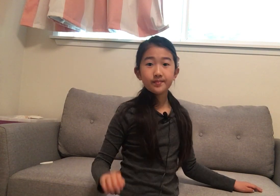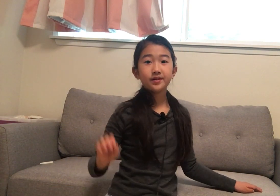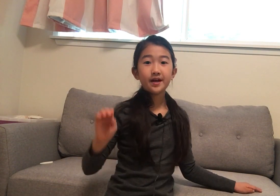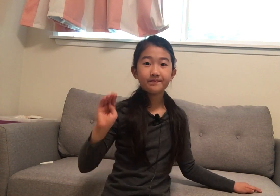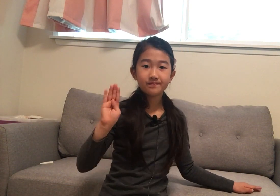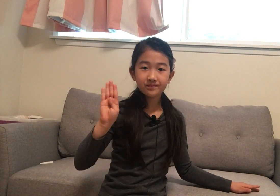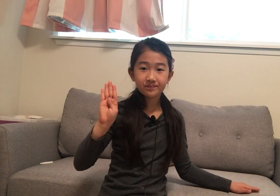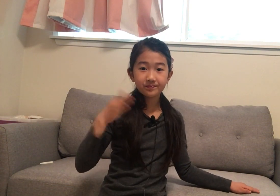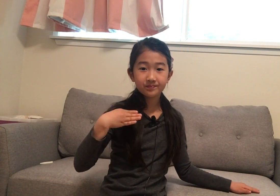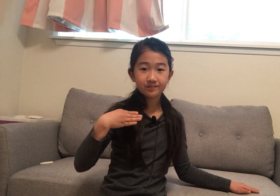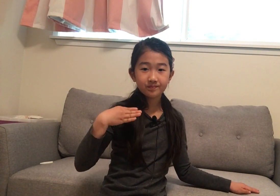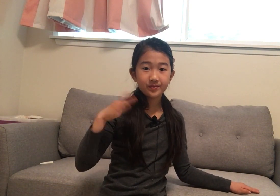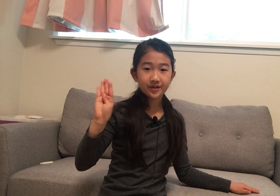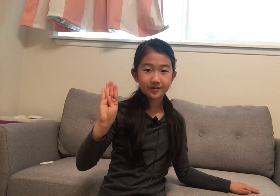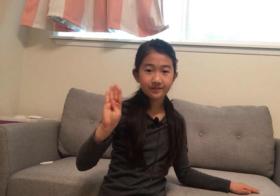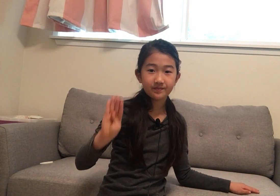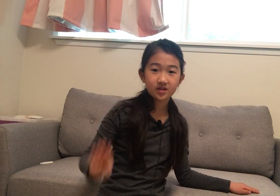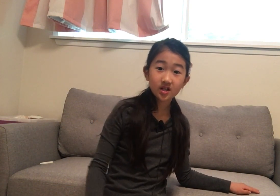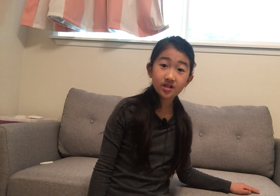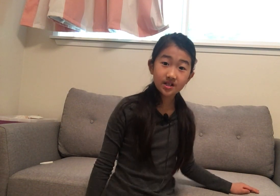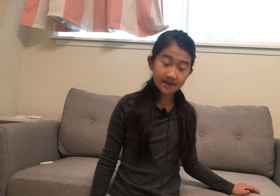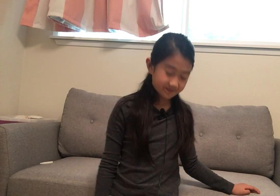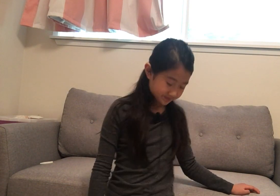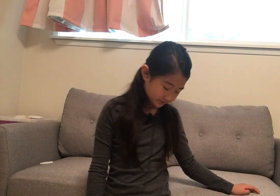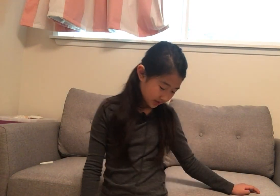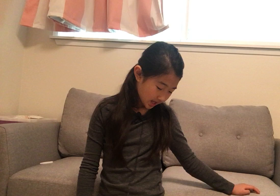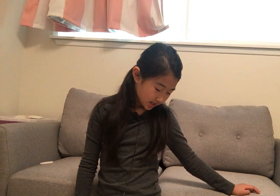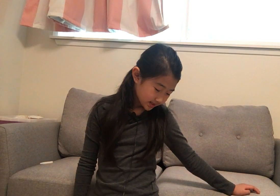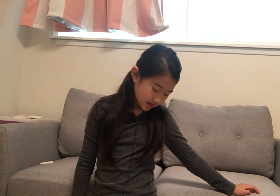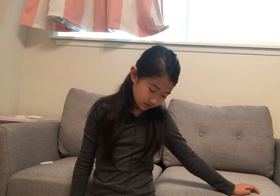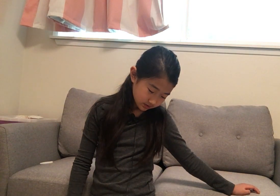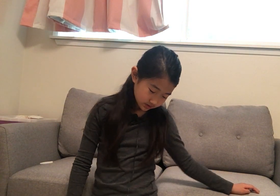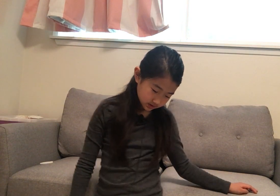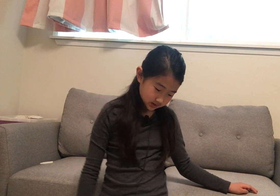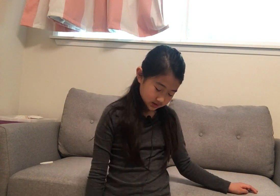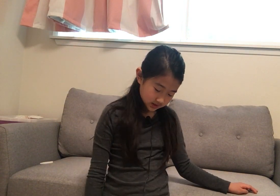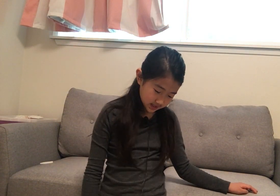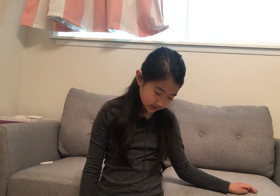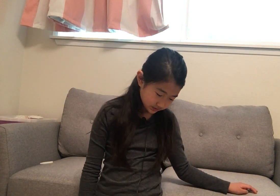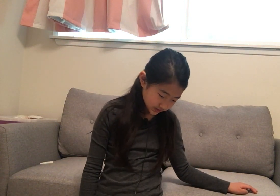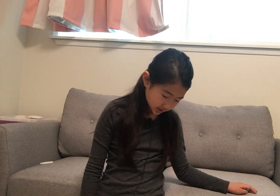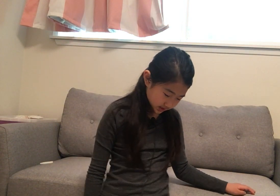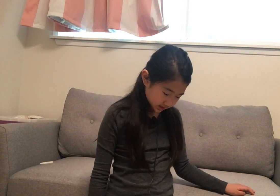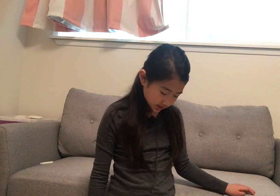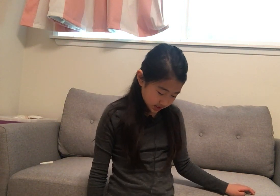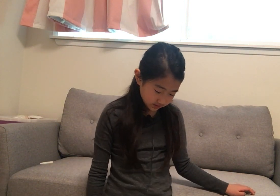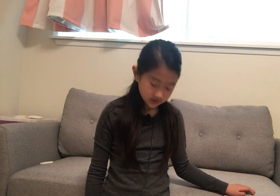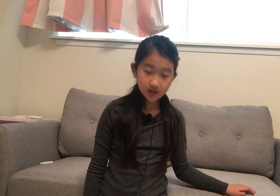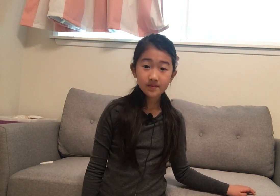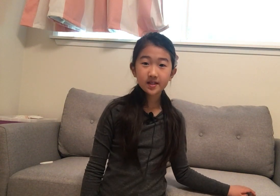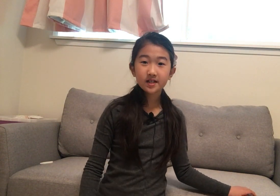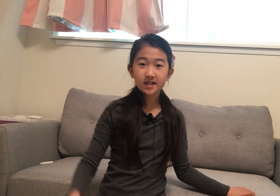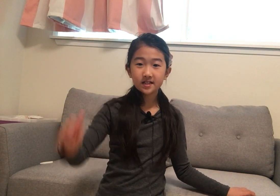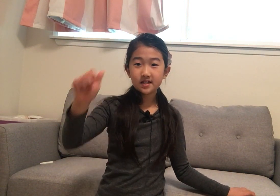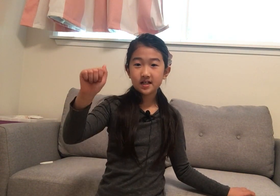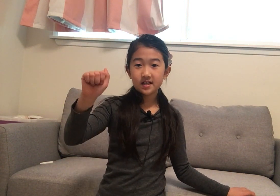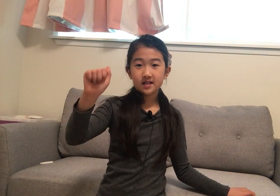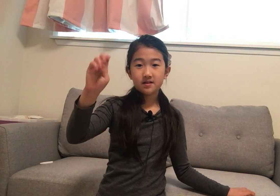one more time blue good job now the next one if you saw me I did a